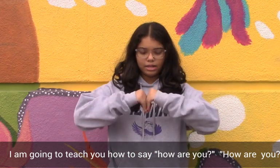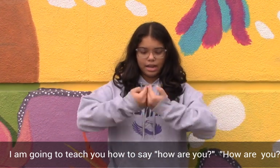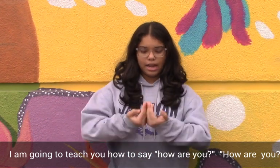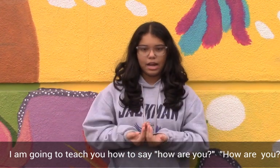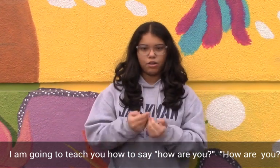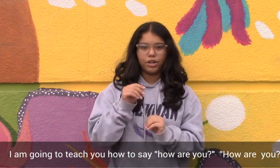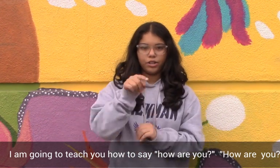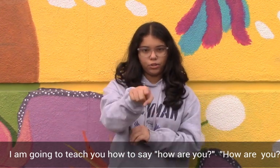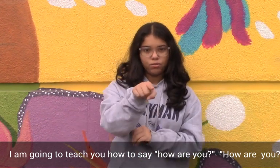How are you?